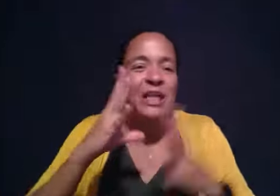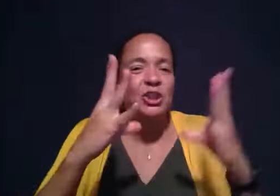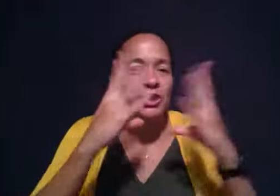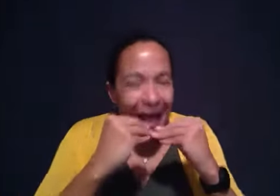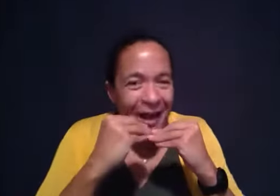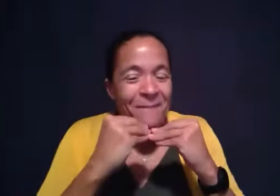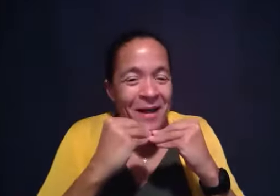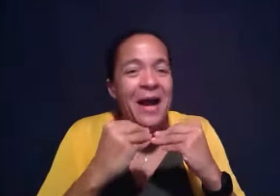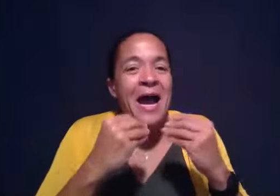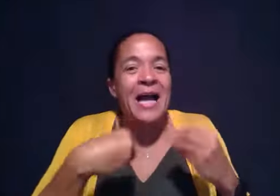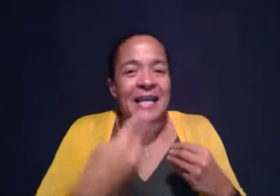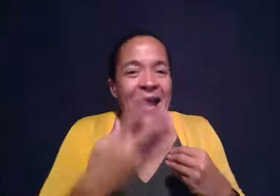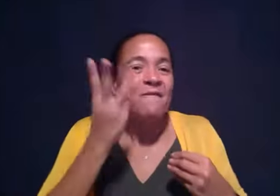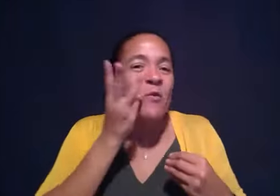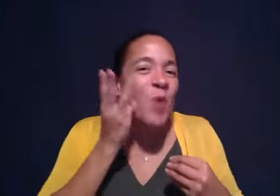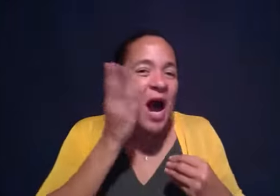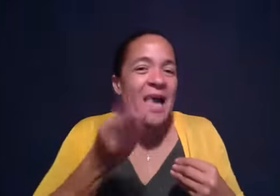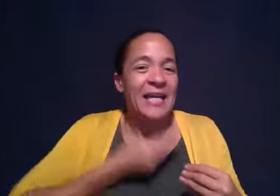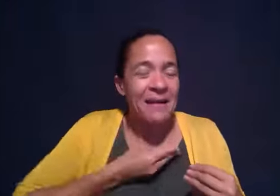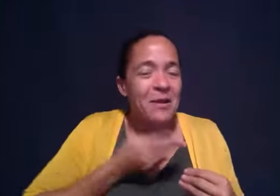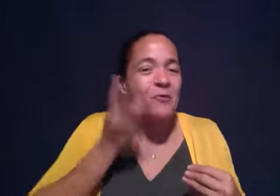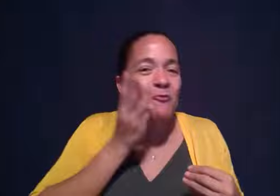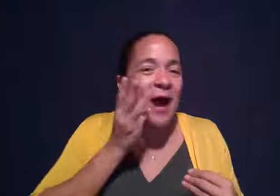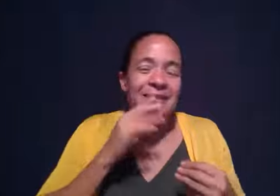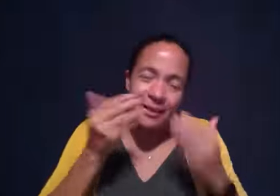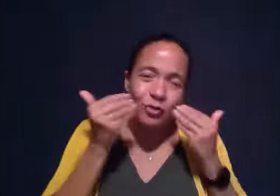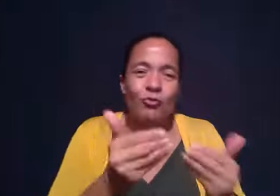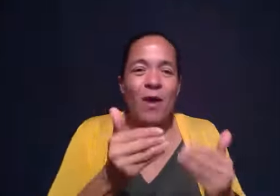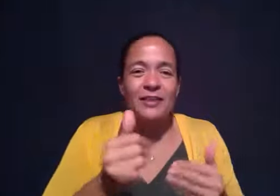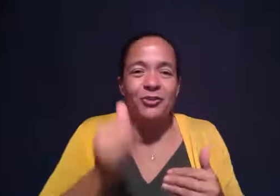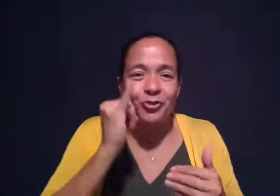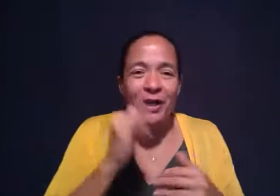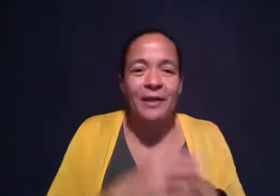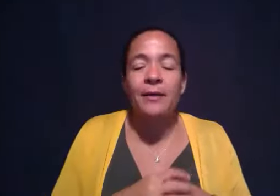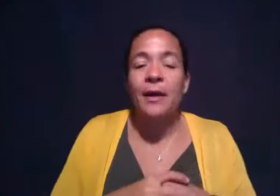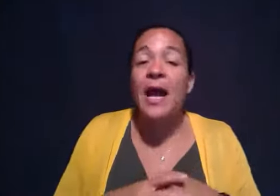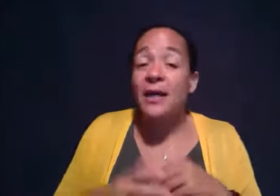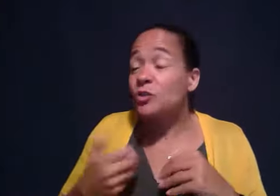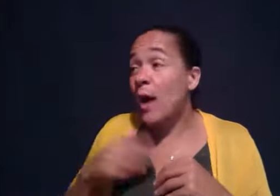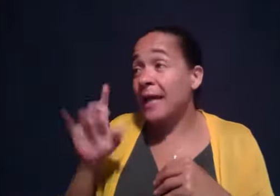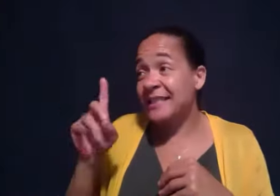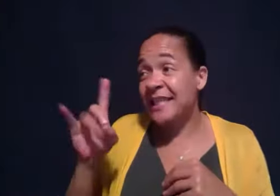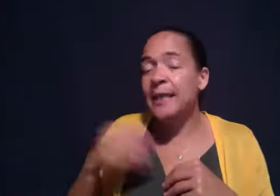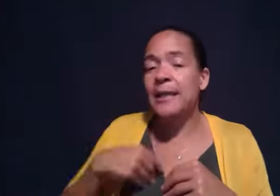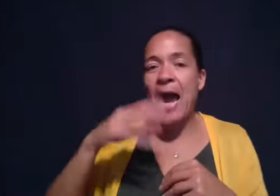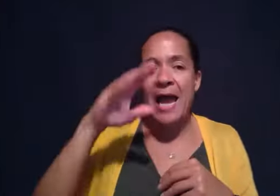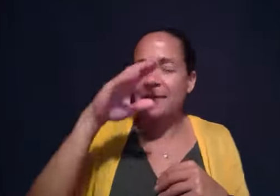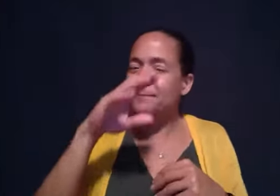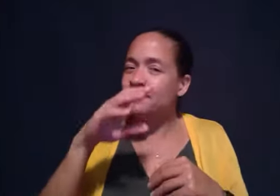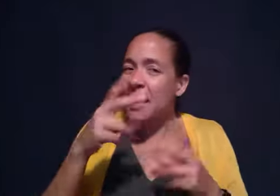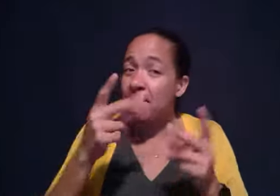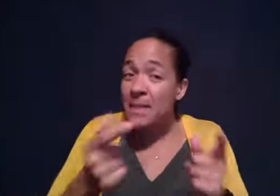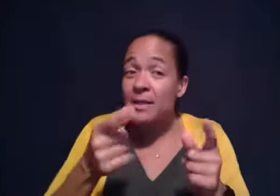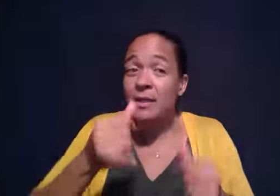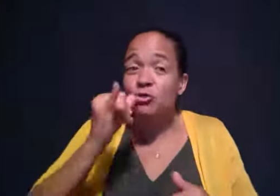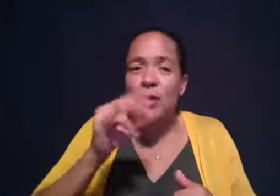And so I did, but I didn't do it right away. Because I knew I didn't want to get caught. And my parents were teachers.